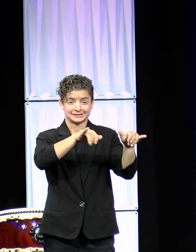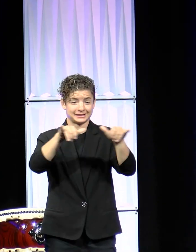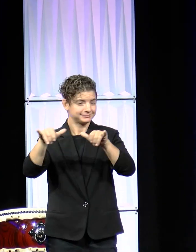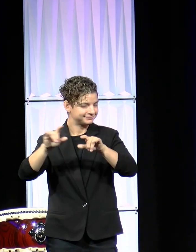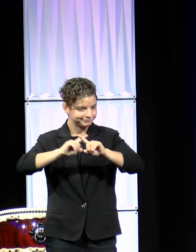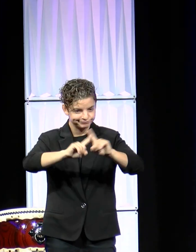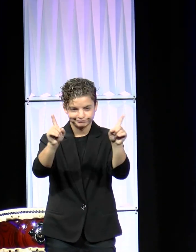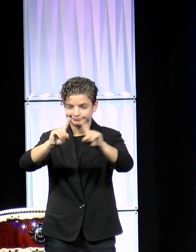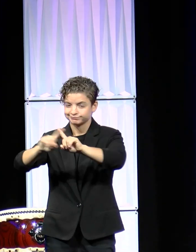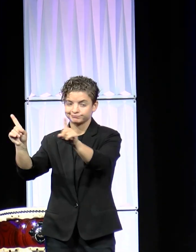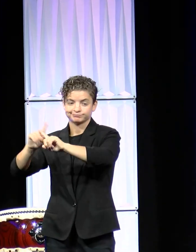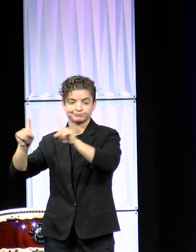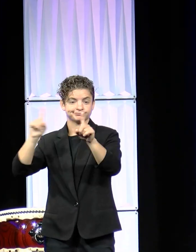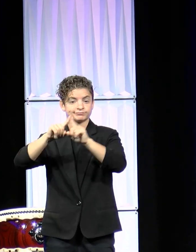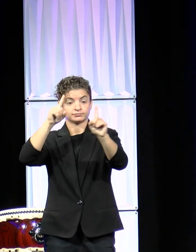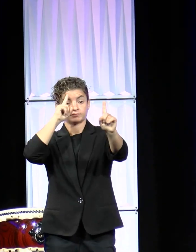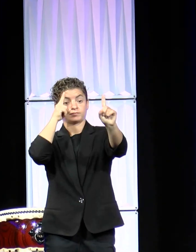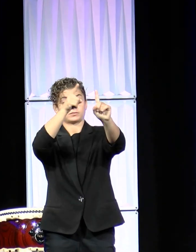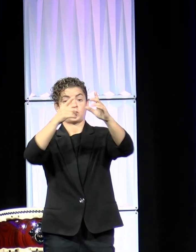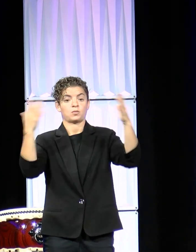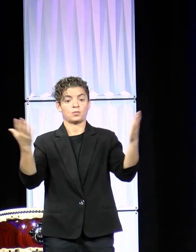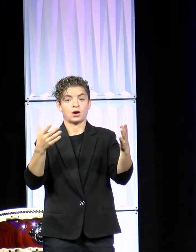action.